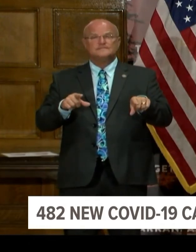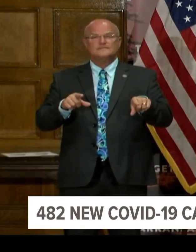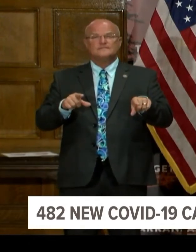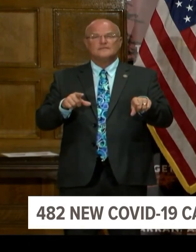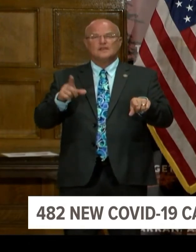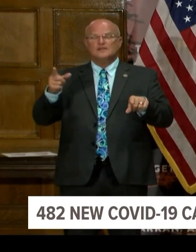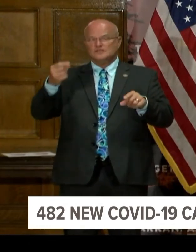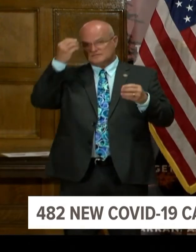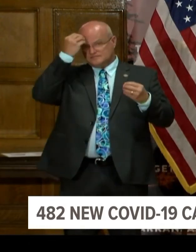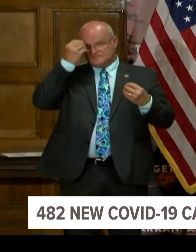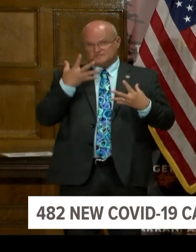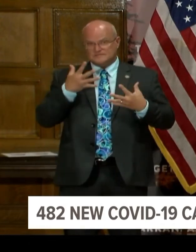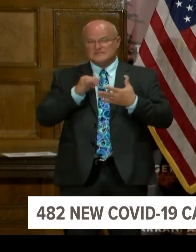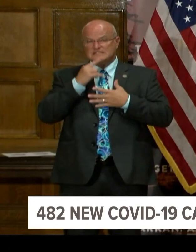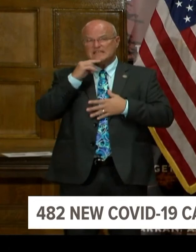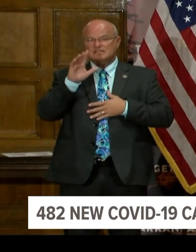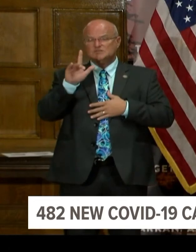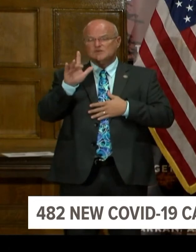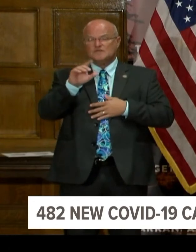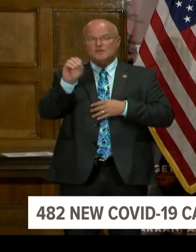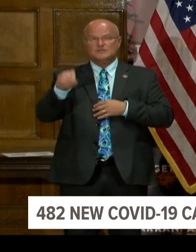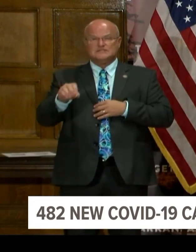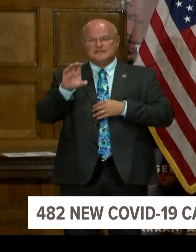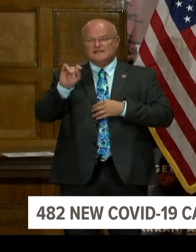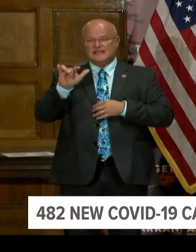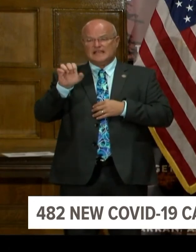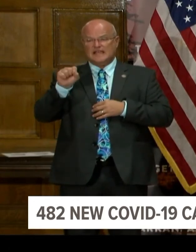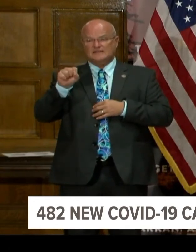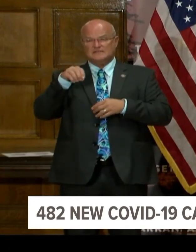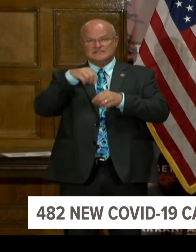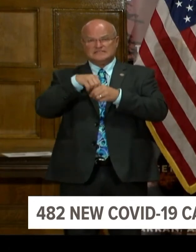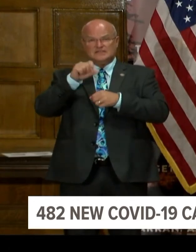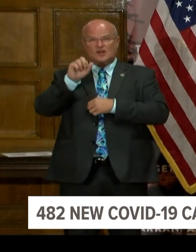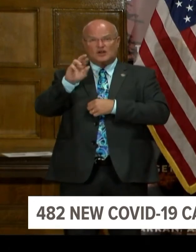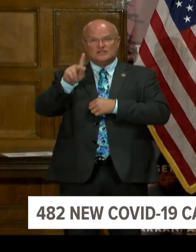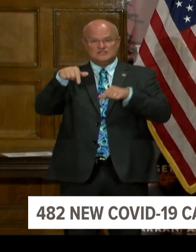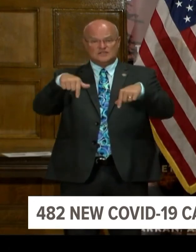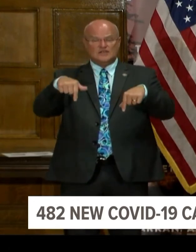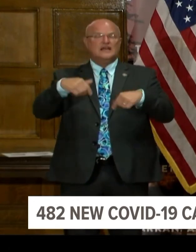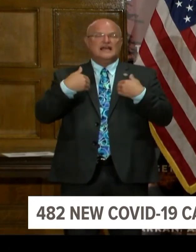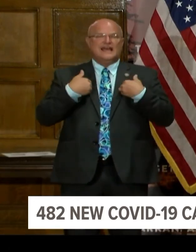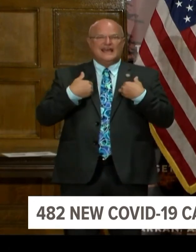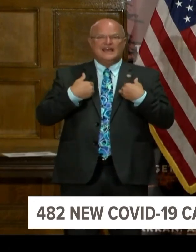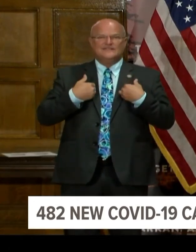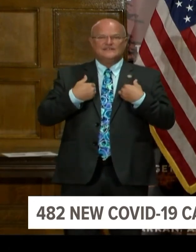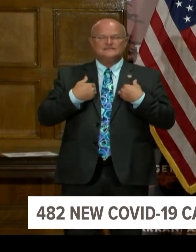you pointed out that it said 25% of the counties in Arkansas have